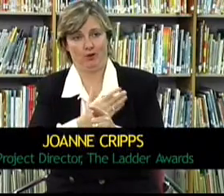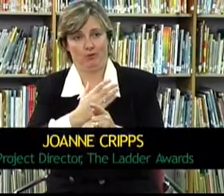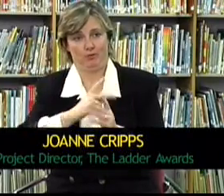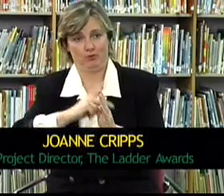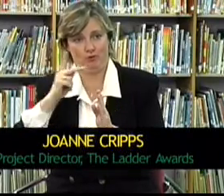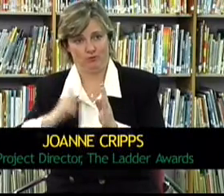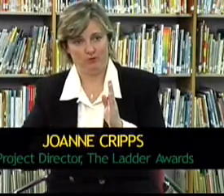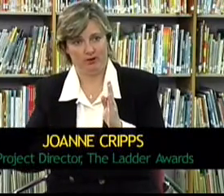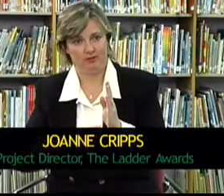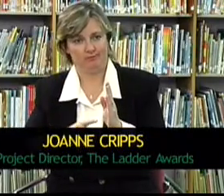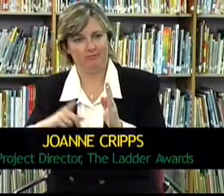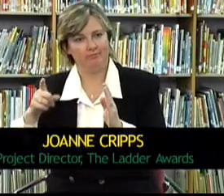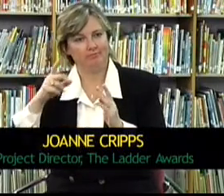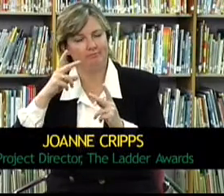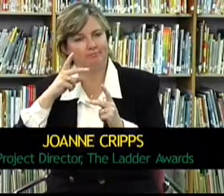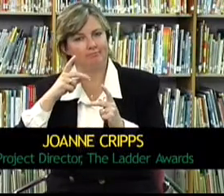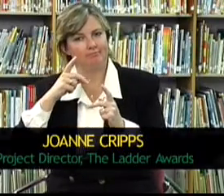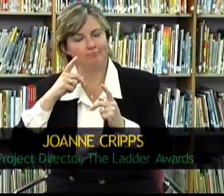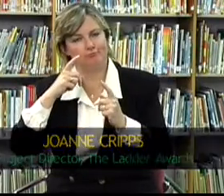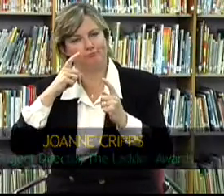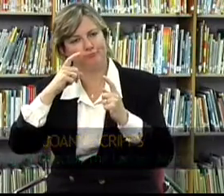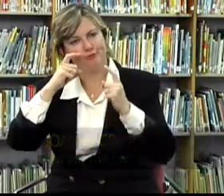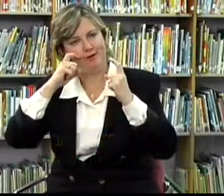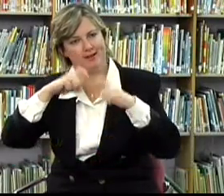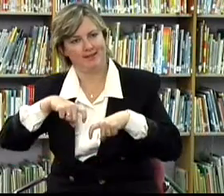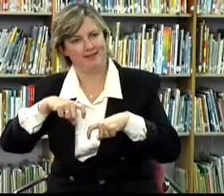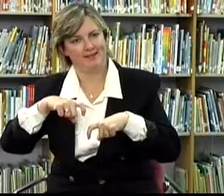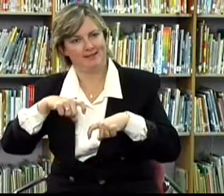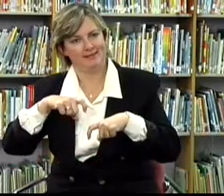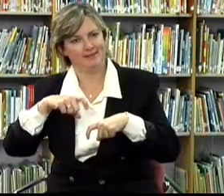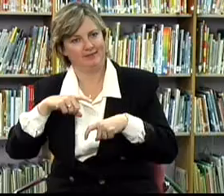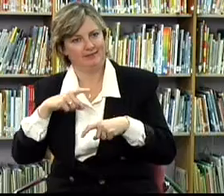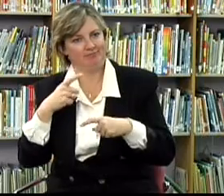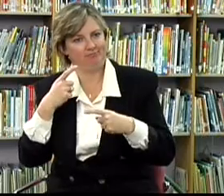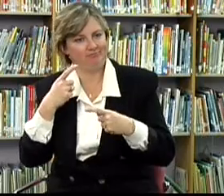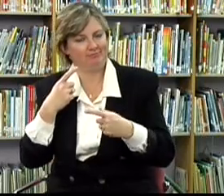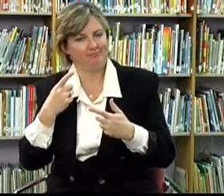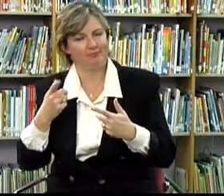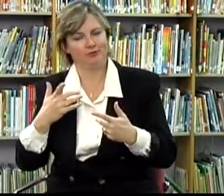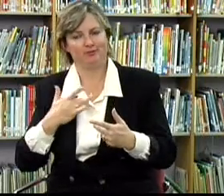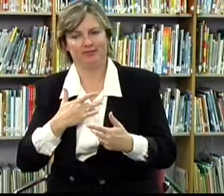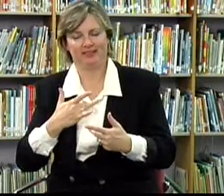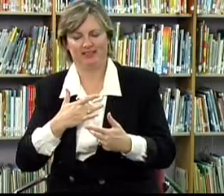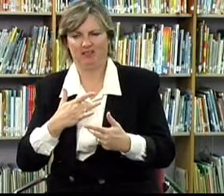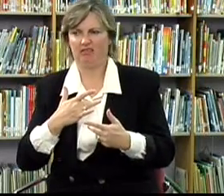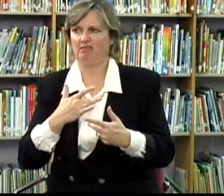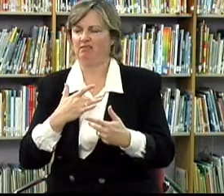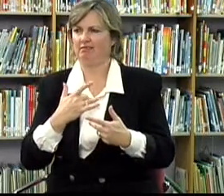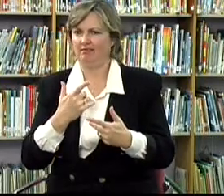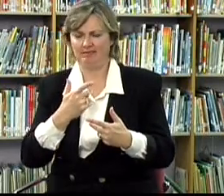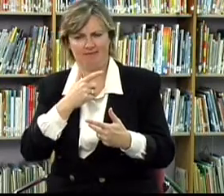When we first spoke to her about our program, she cried. She felt